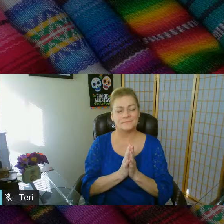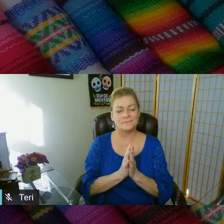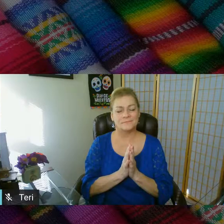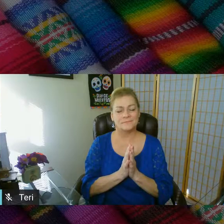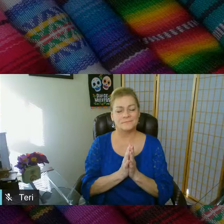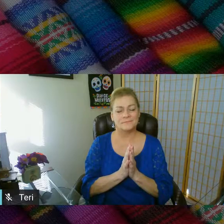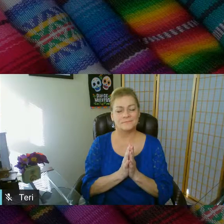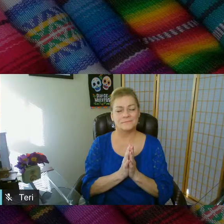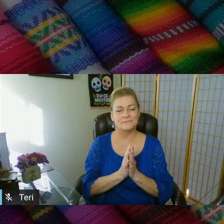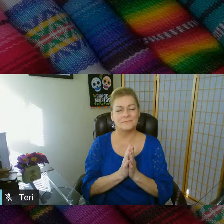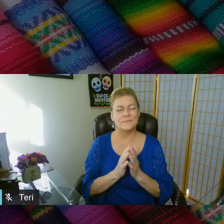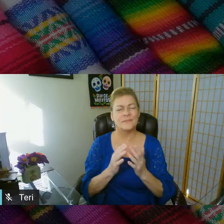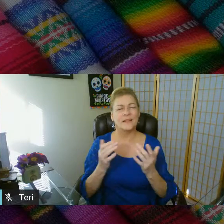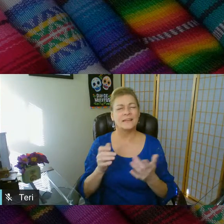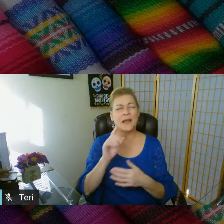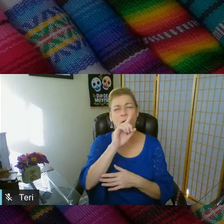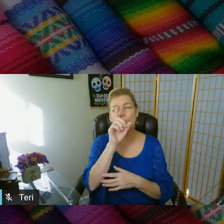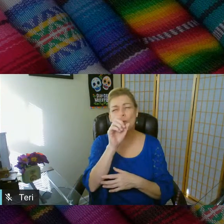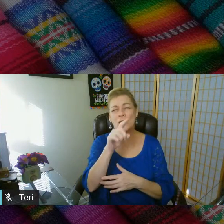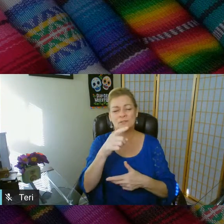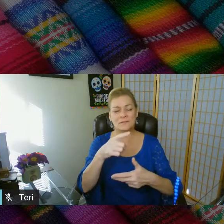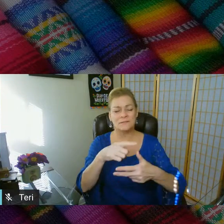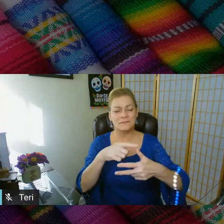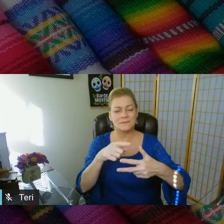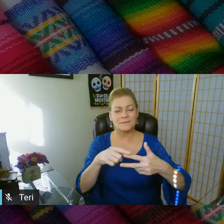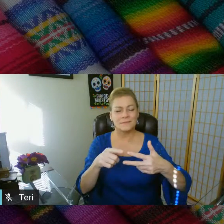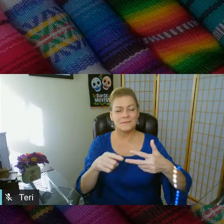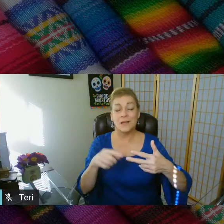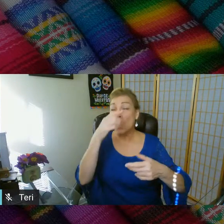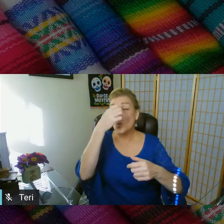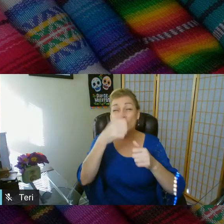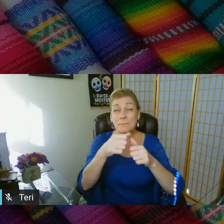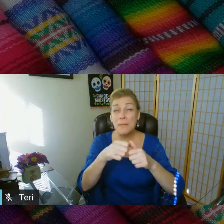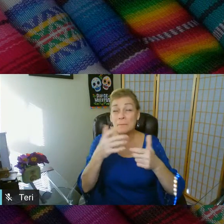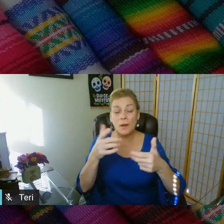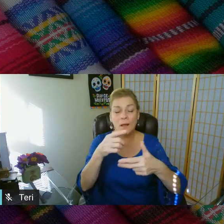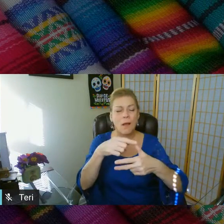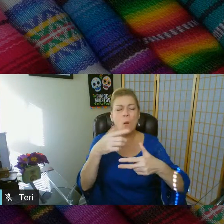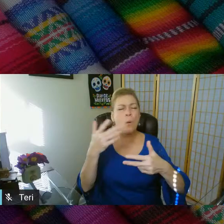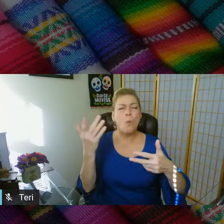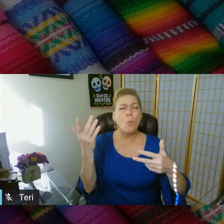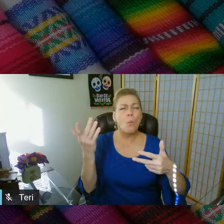And so we take these questions. What do we remember?